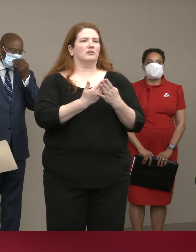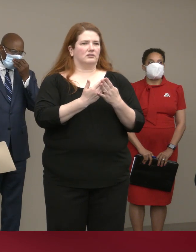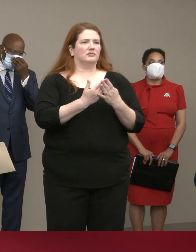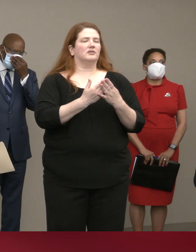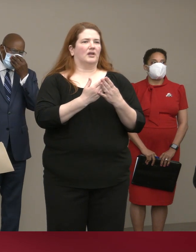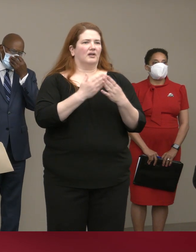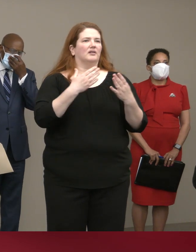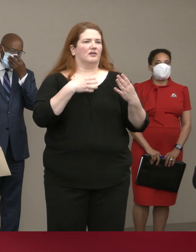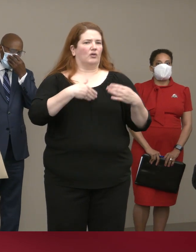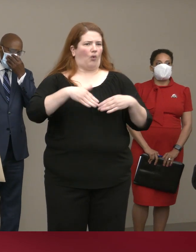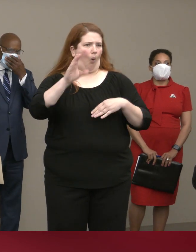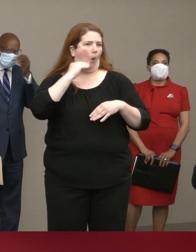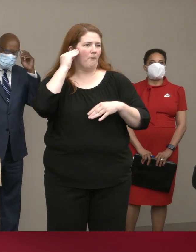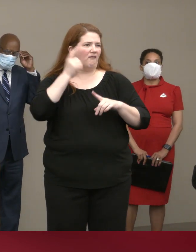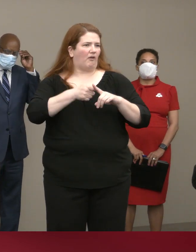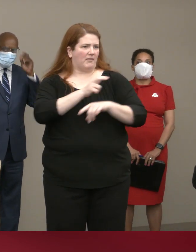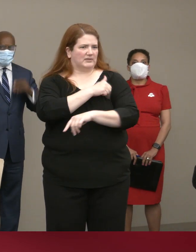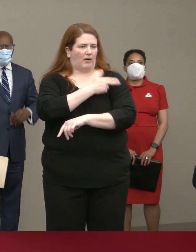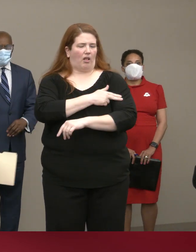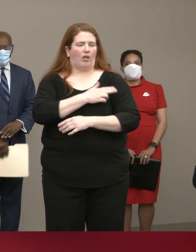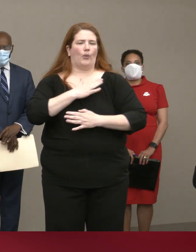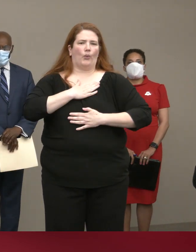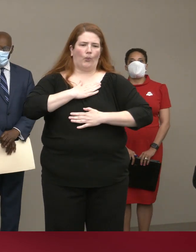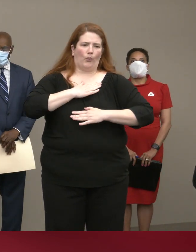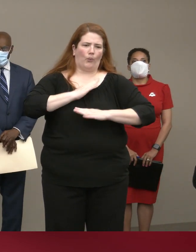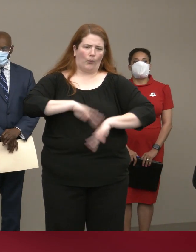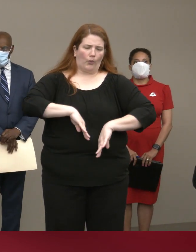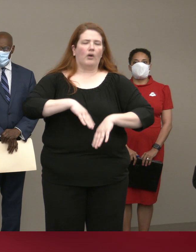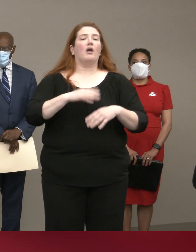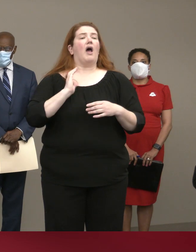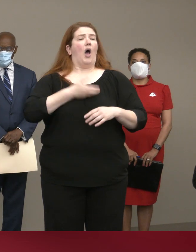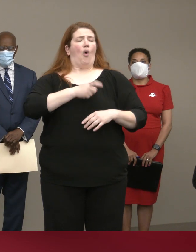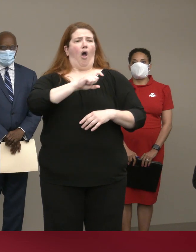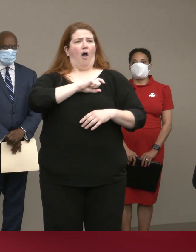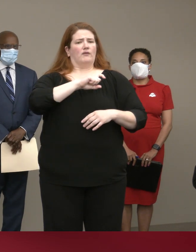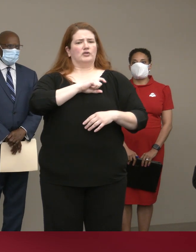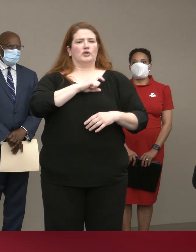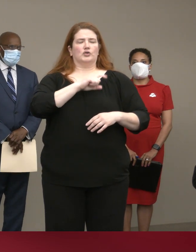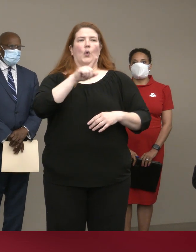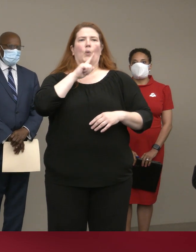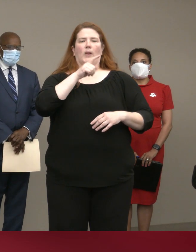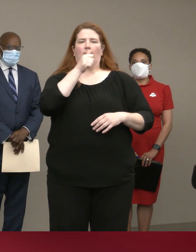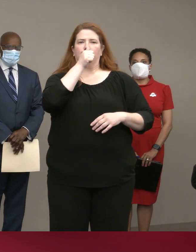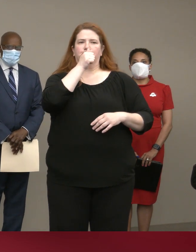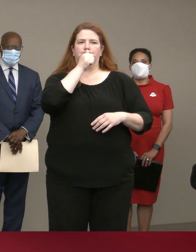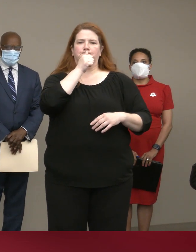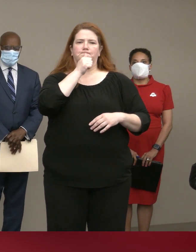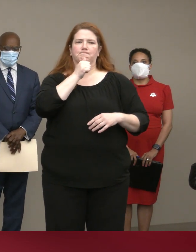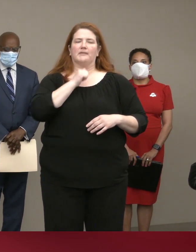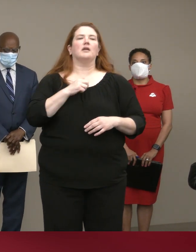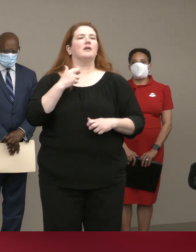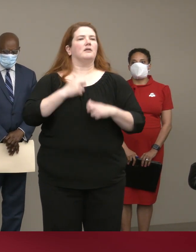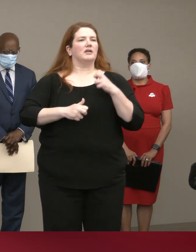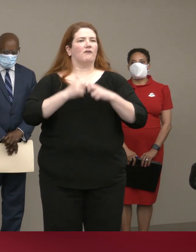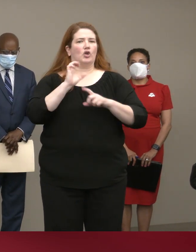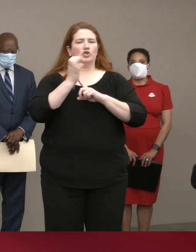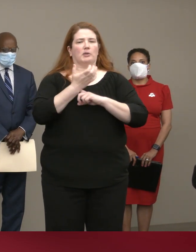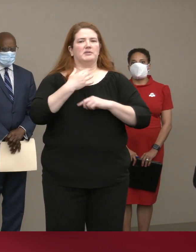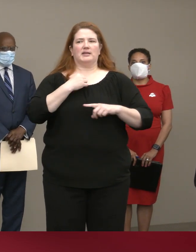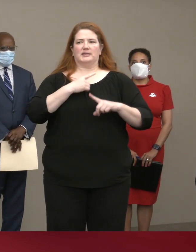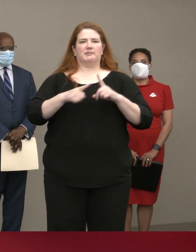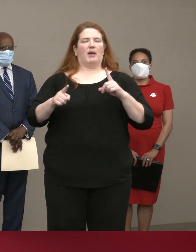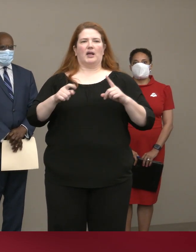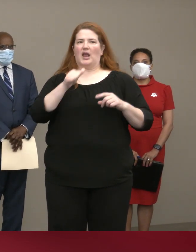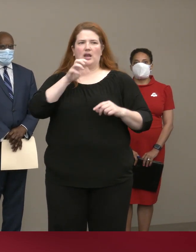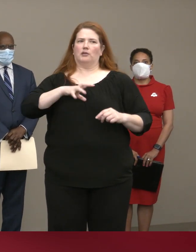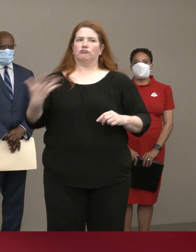hospital since. Our officers exhibited extraordinary restraint under some extremely difficult circumstances, extremely